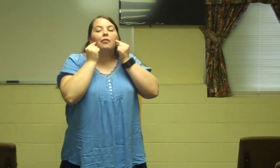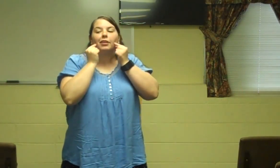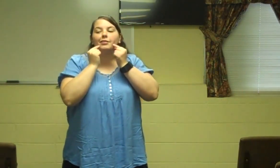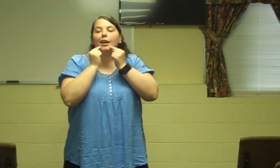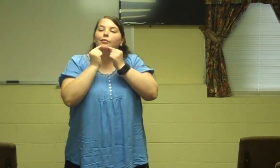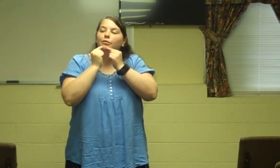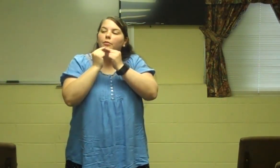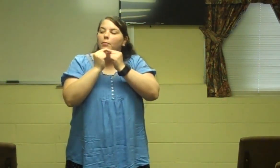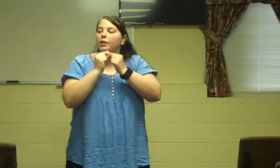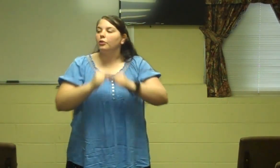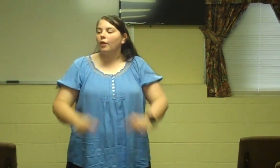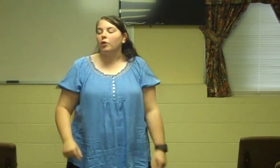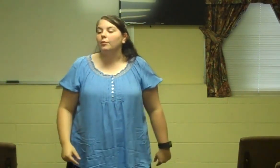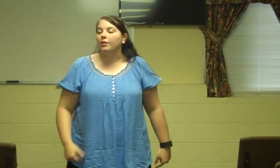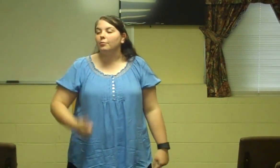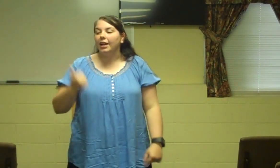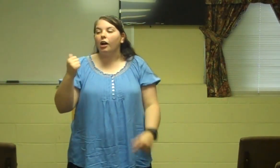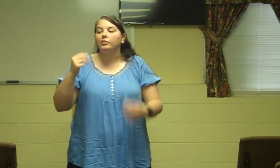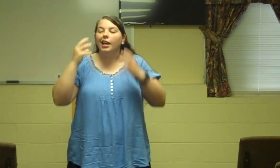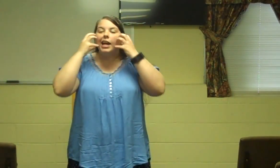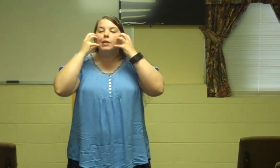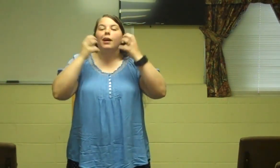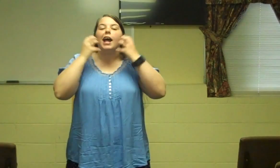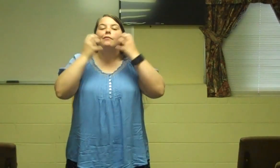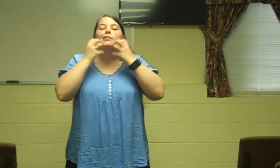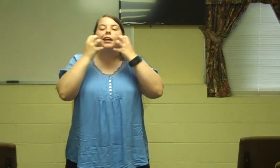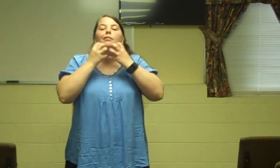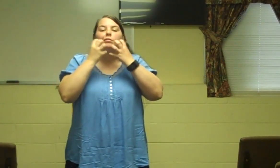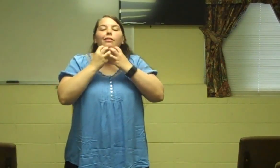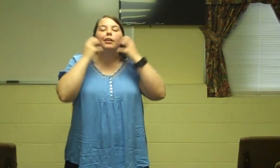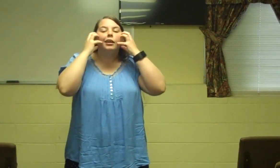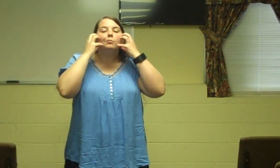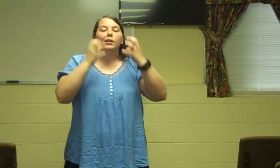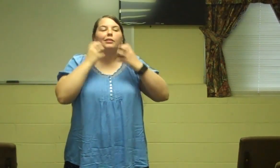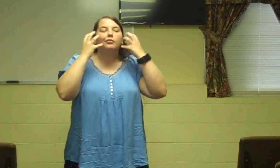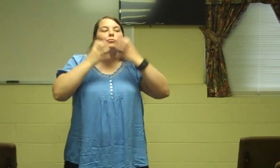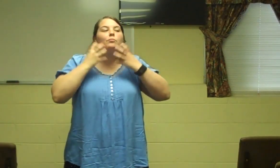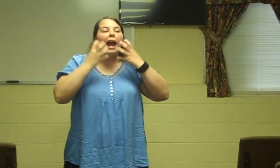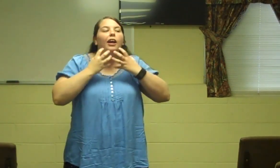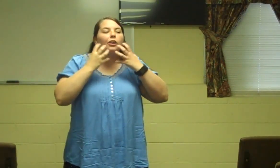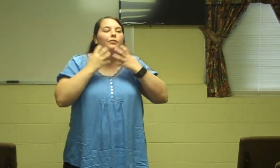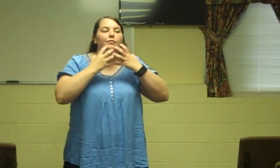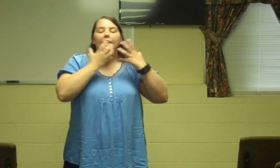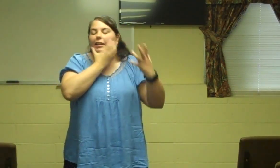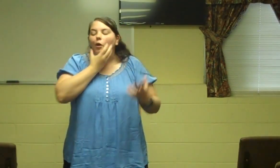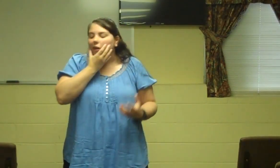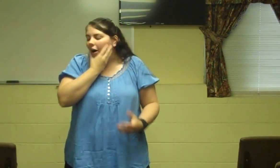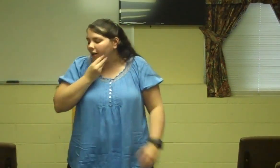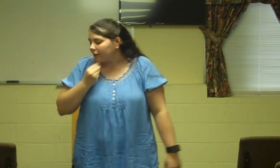have like this kind of beard, if I'm talking about somebody else, he might have this kind of big, hair thing going on.